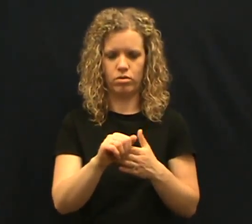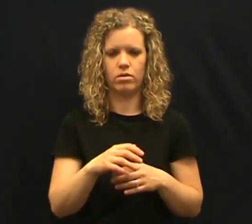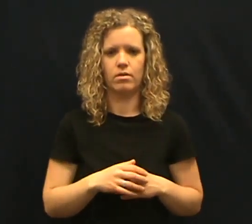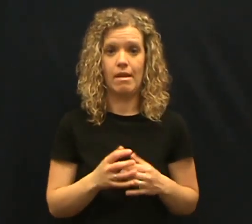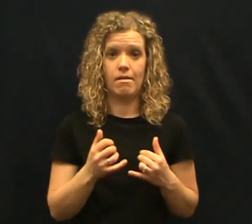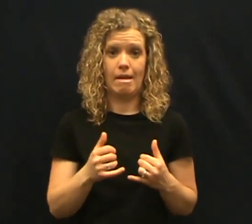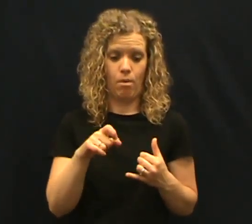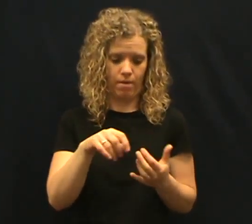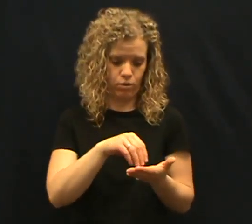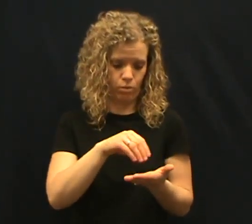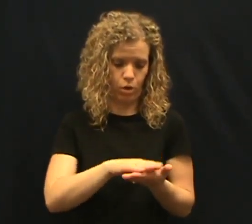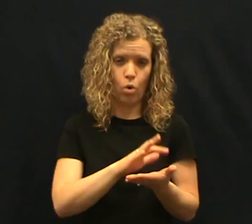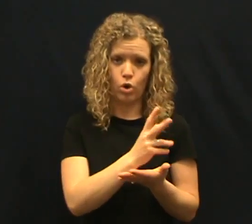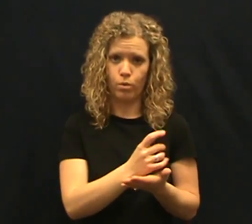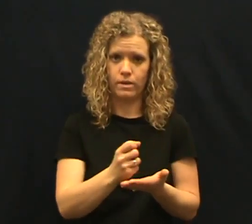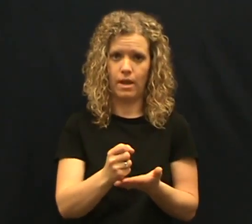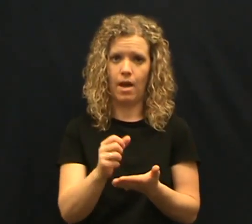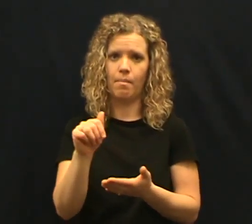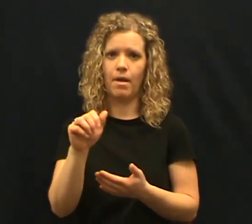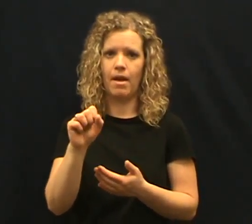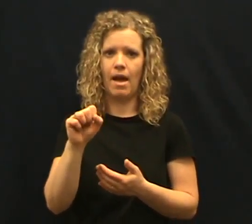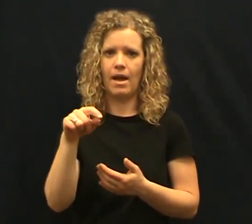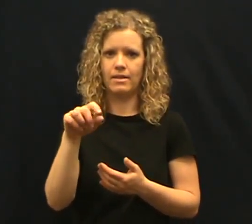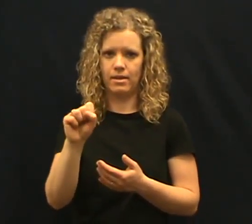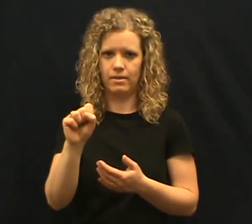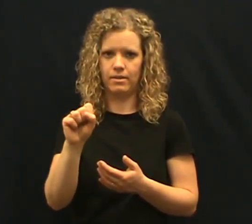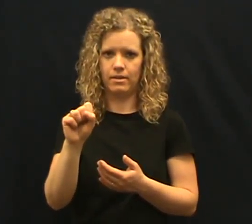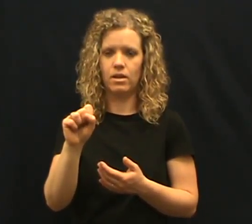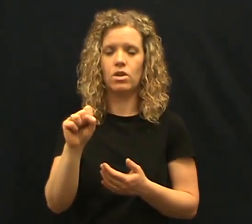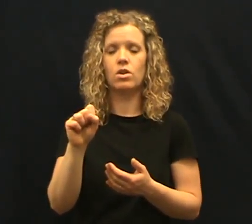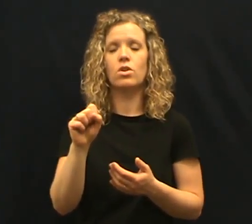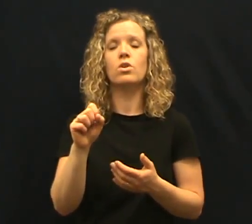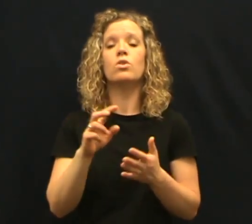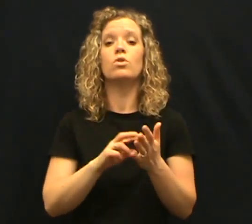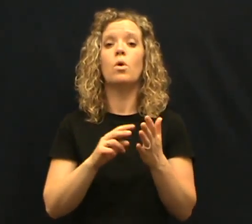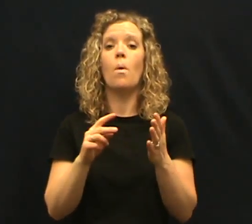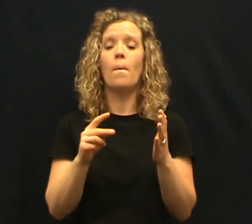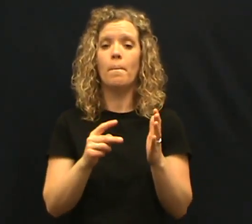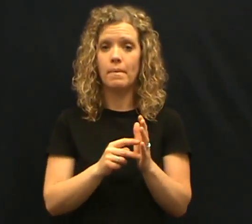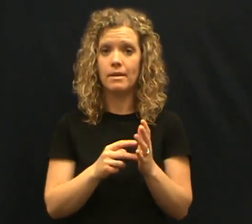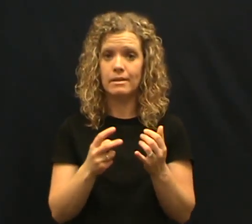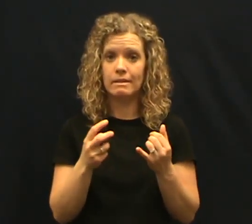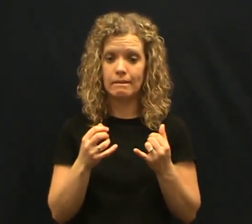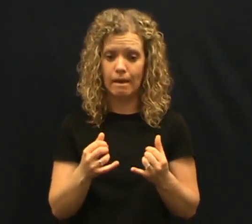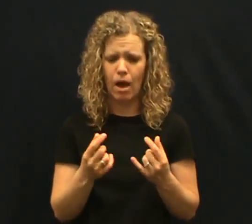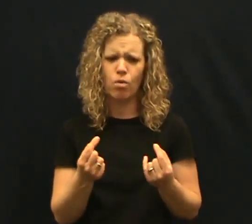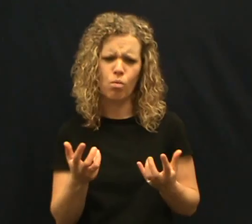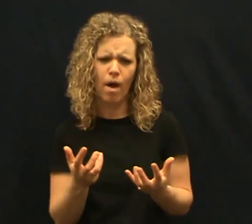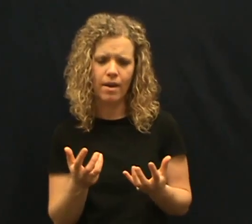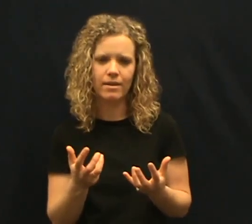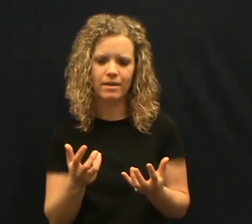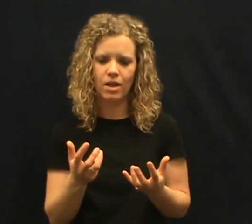up of those assets. And so what we would end up doing is, how do you reduce an asset? You credit